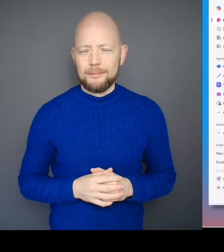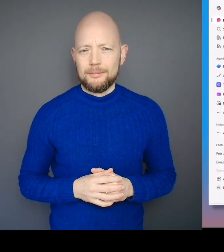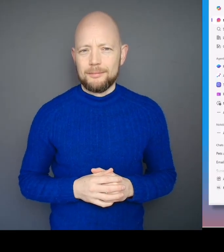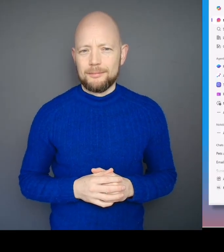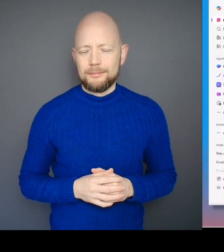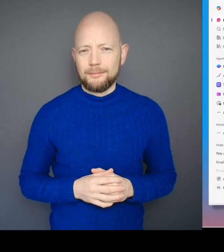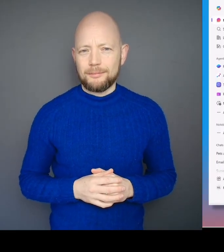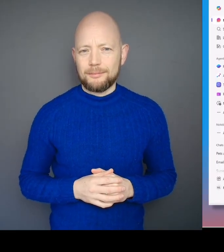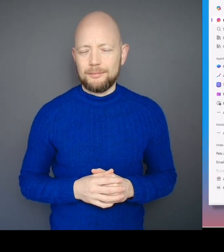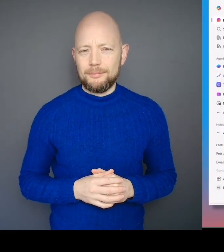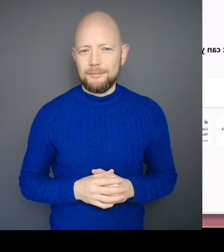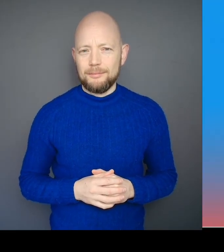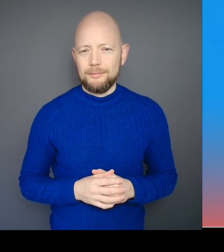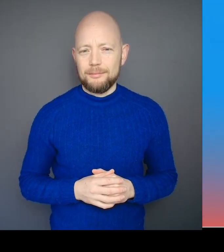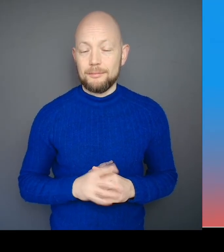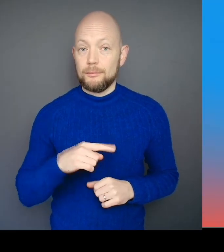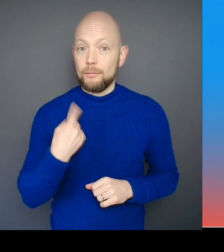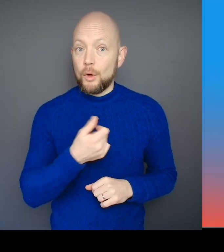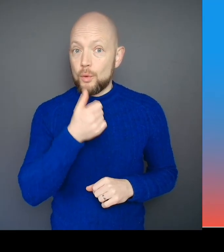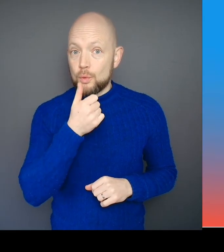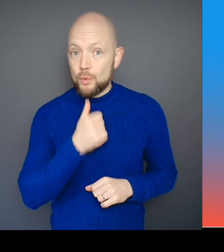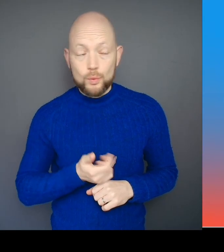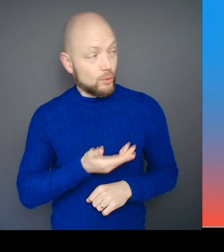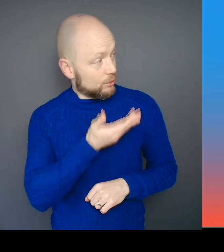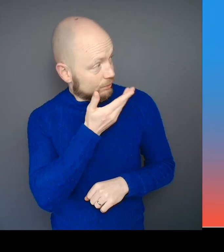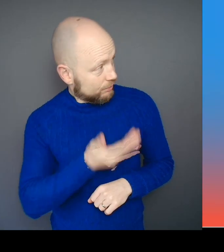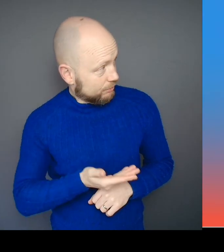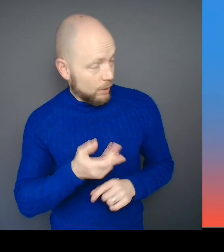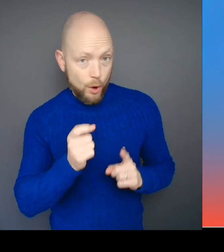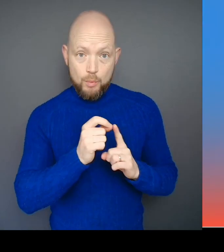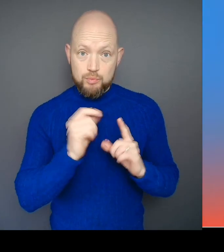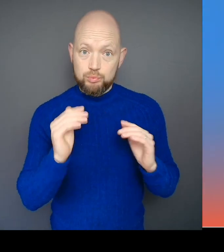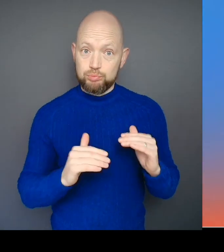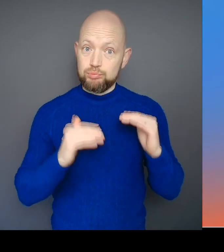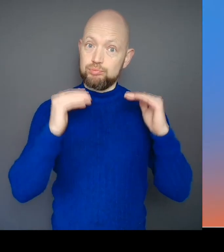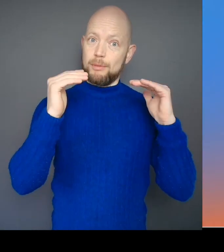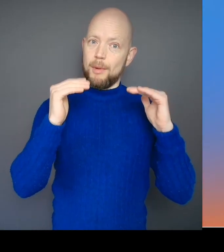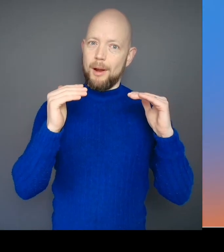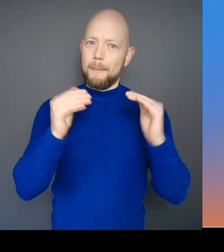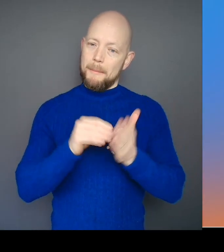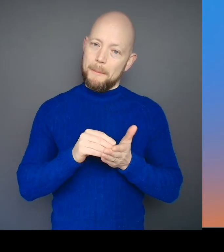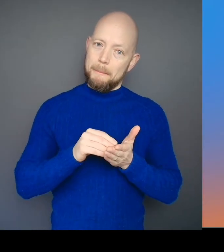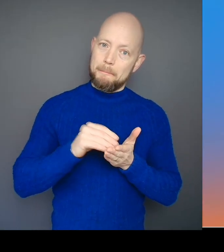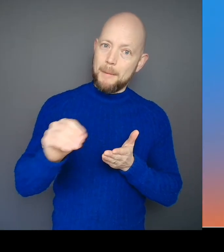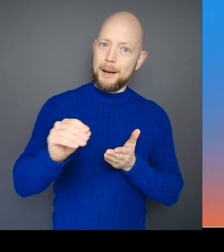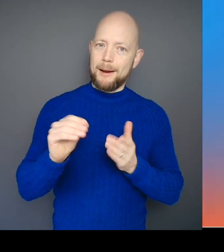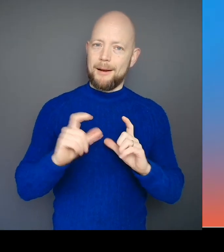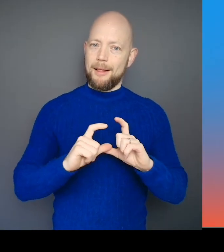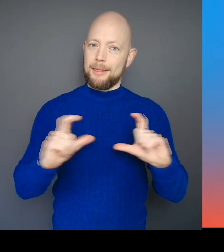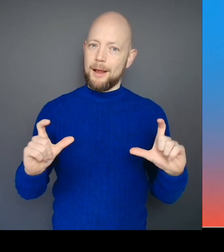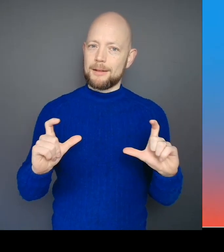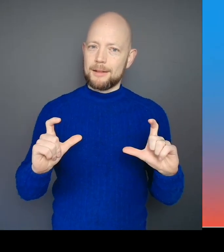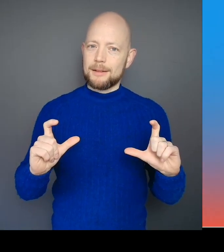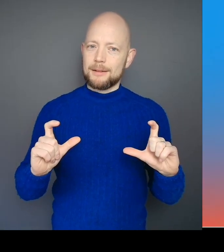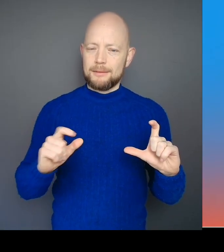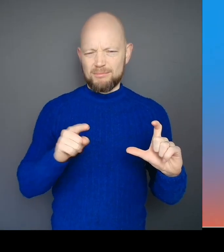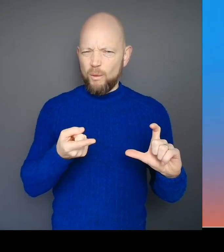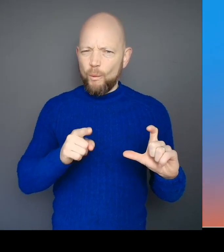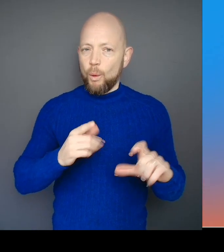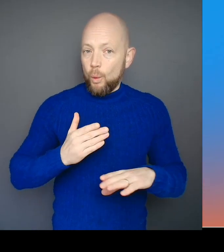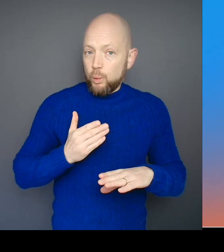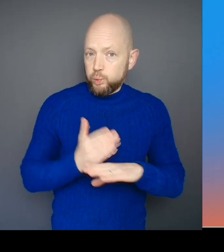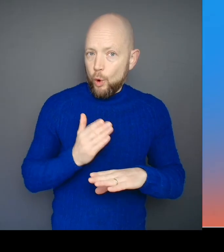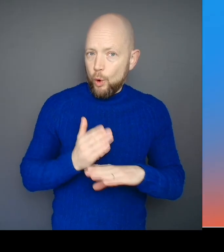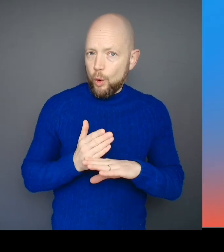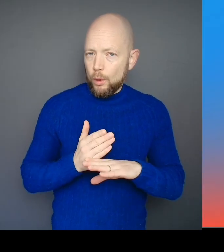all just down to personal preference. Now we are working here with the full premium Microsoft 365 Copilot